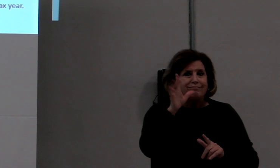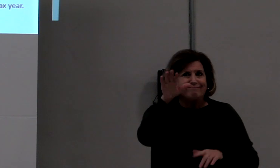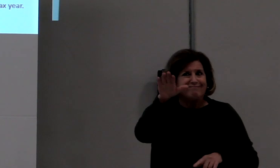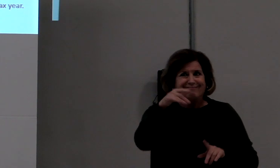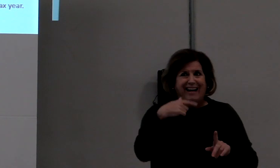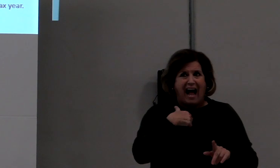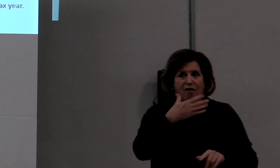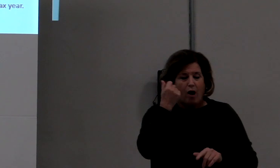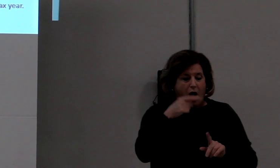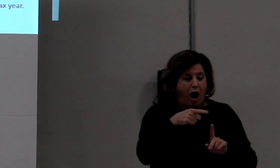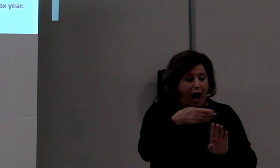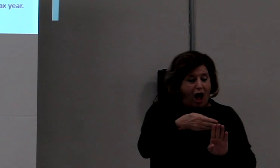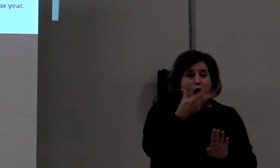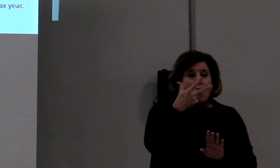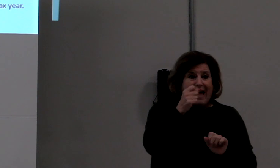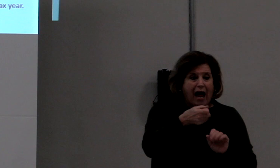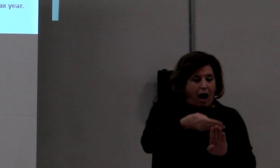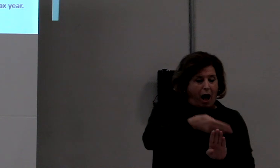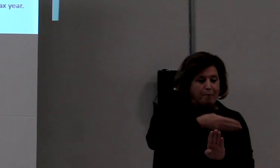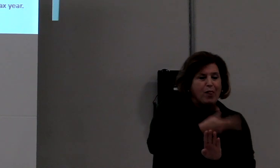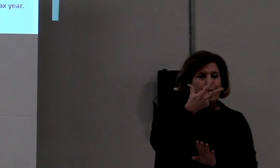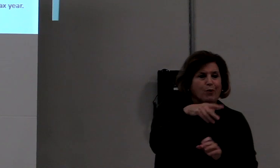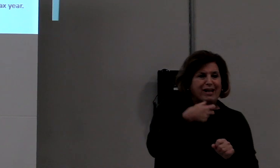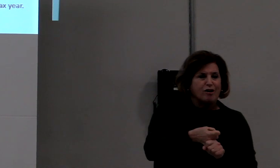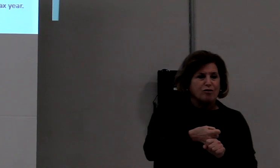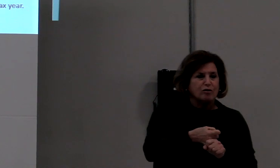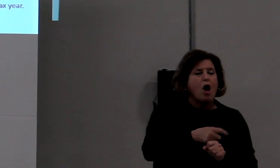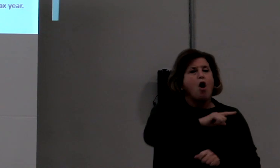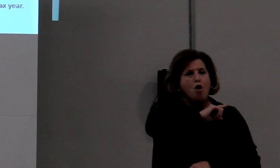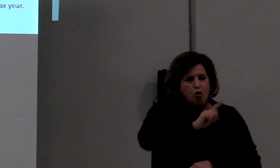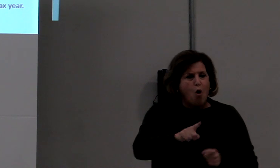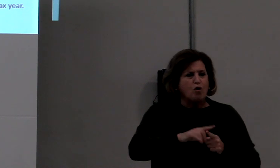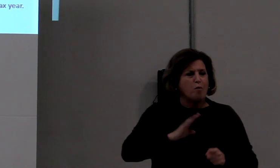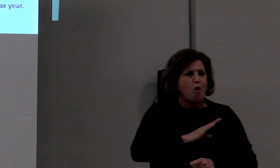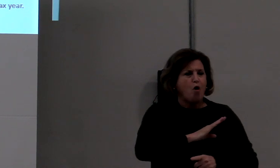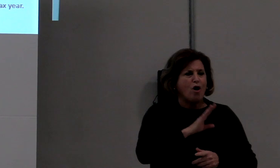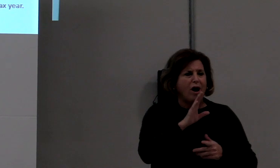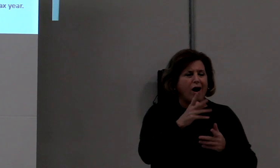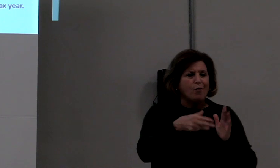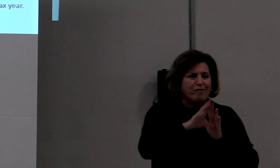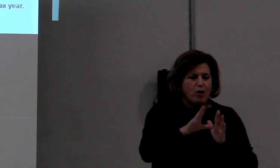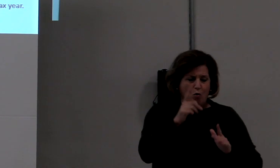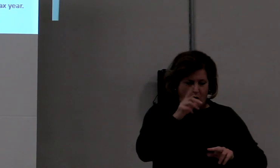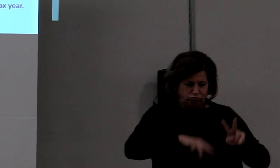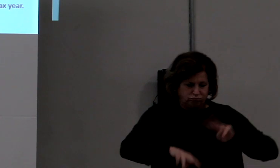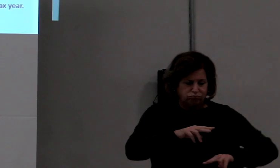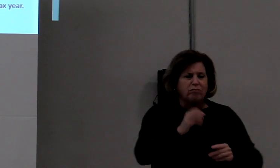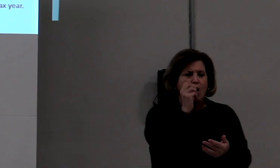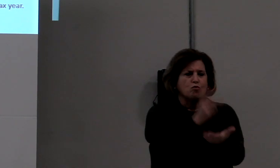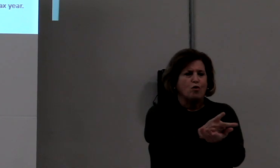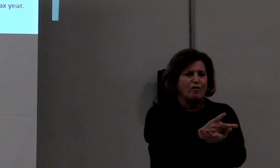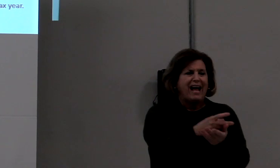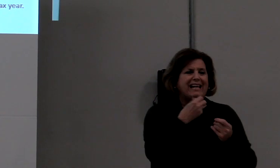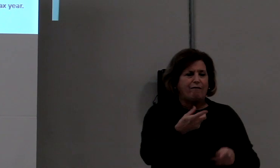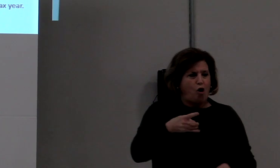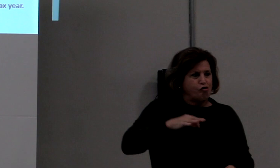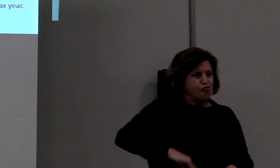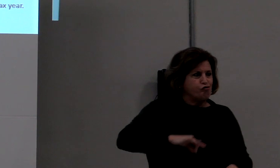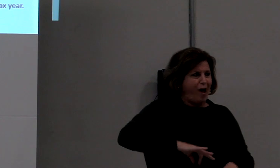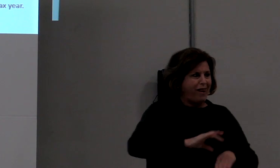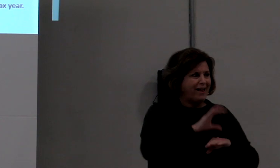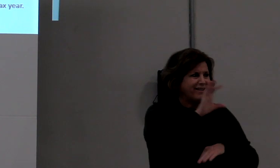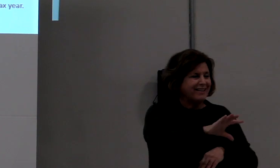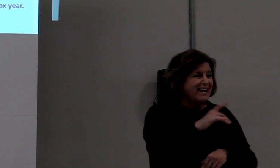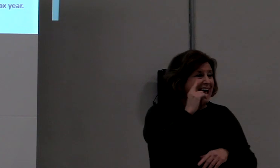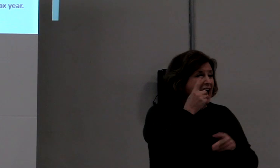error. The assessor will issue them. They'll come to the Board of Review, we'll approve them, and then they'll go back and they'll give you credit.